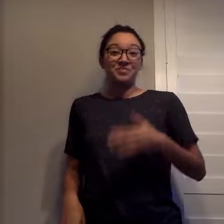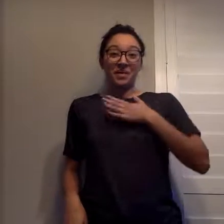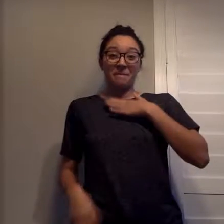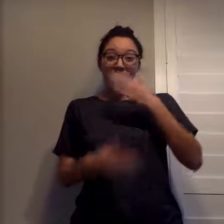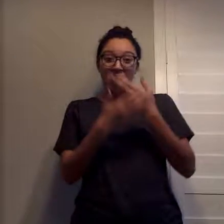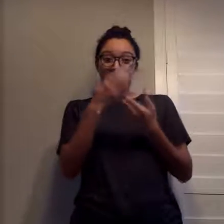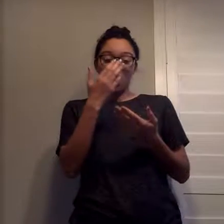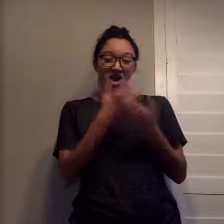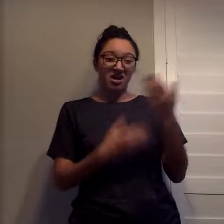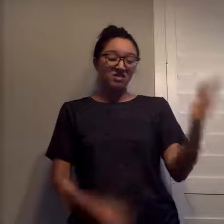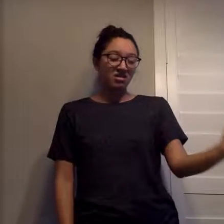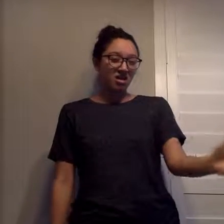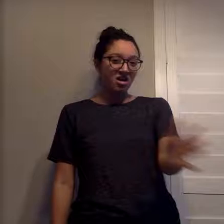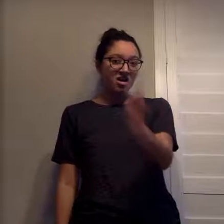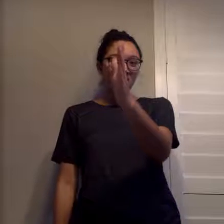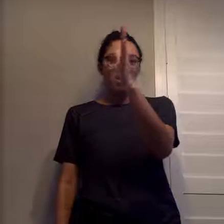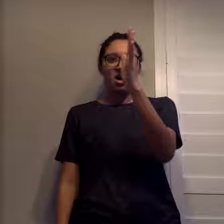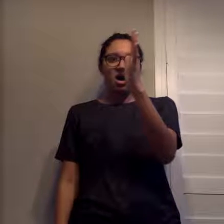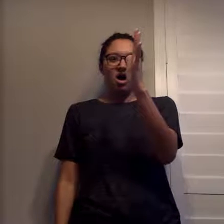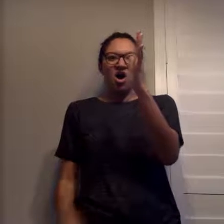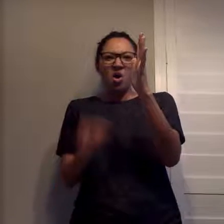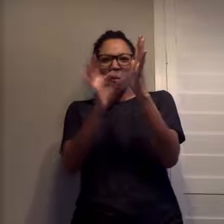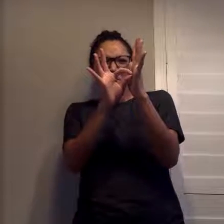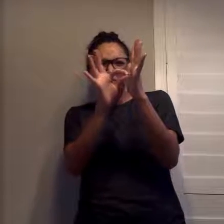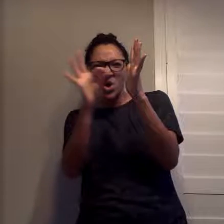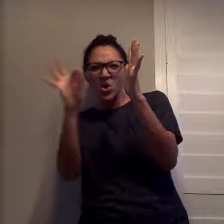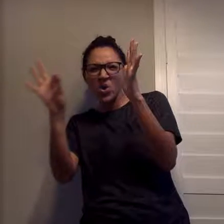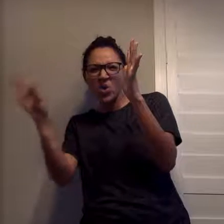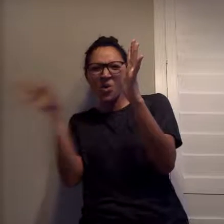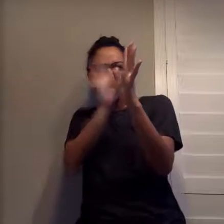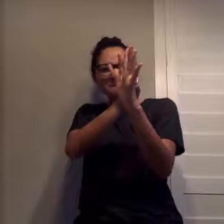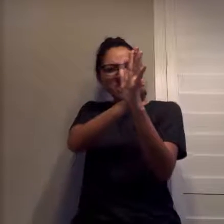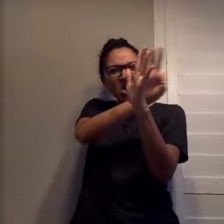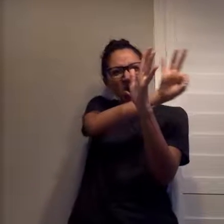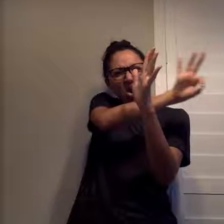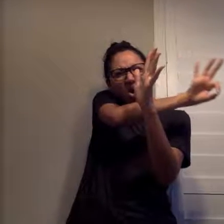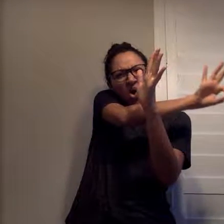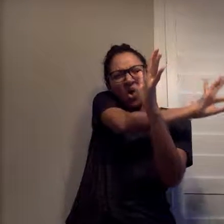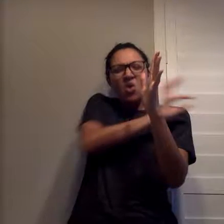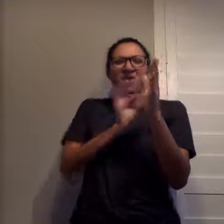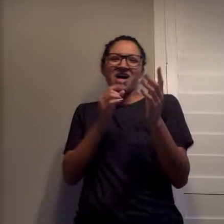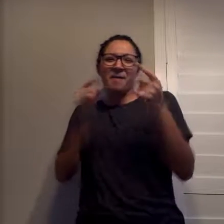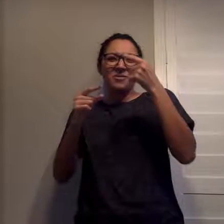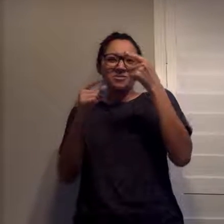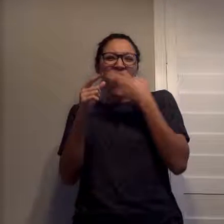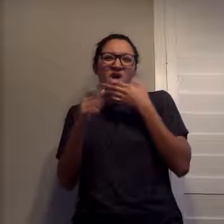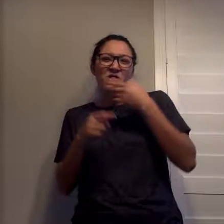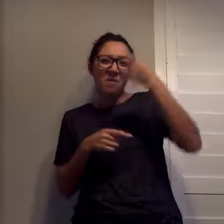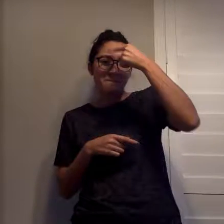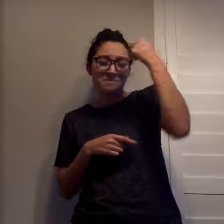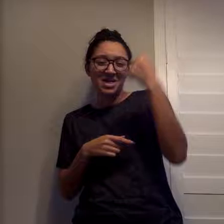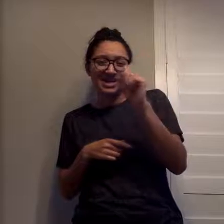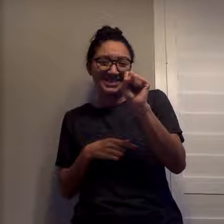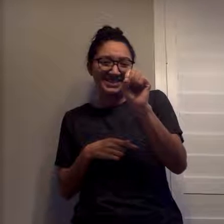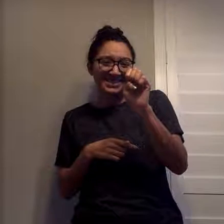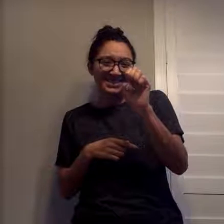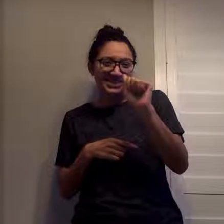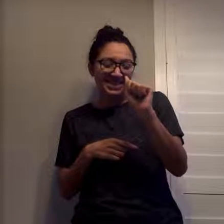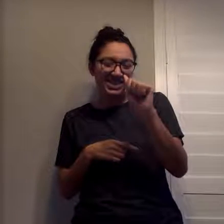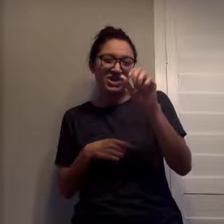hand back and I had long black sea urchin spines all the way through my gloves, which meant all the way through my